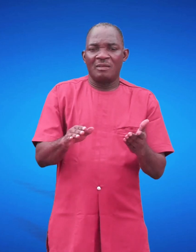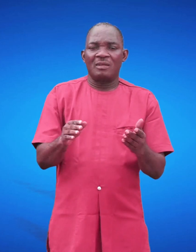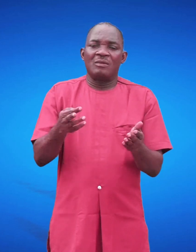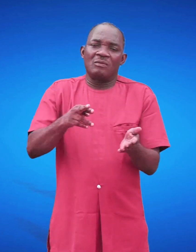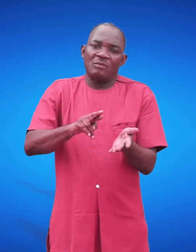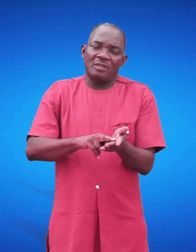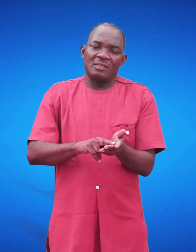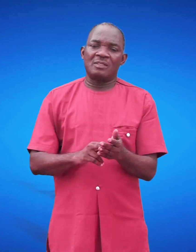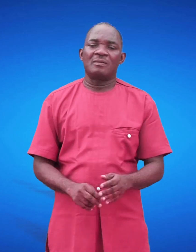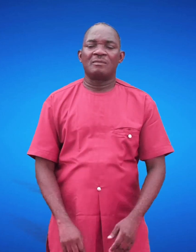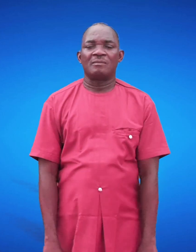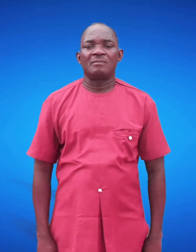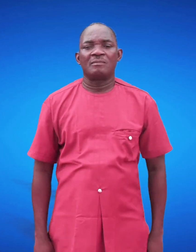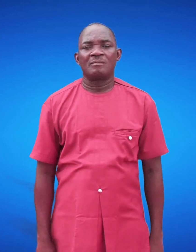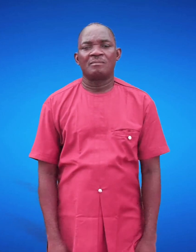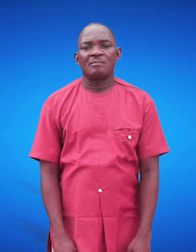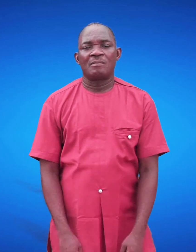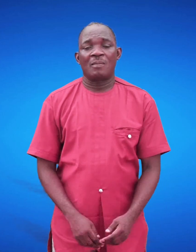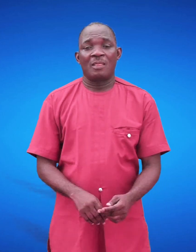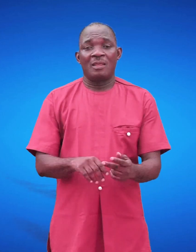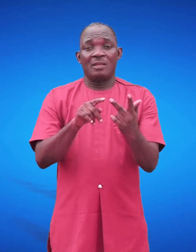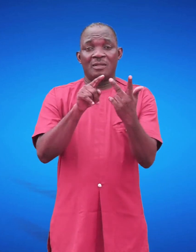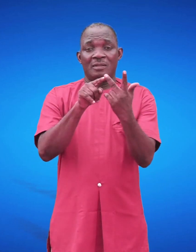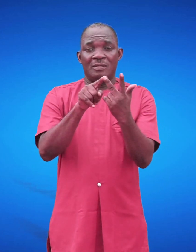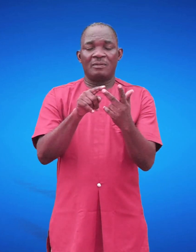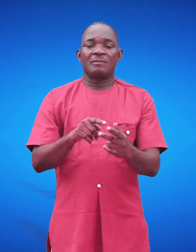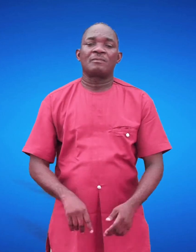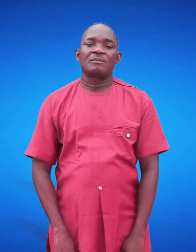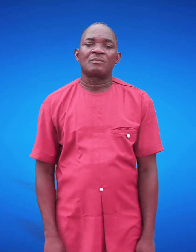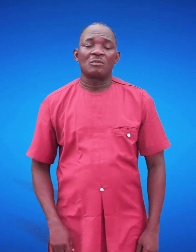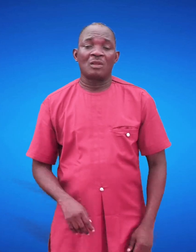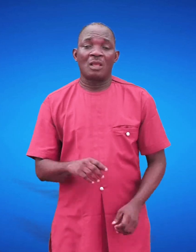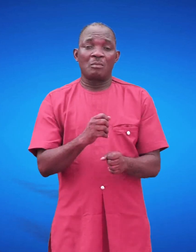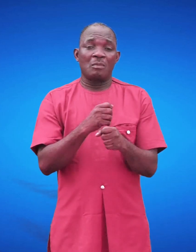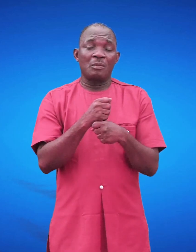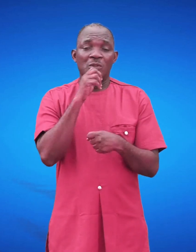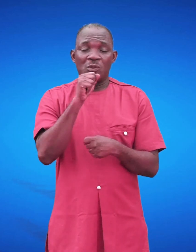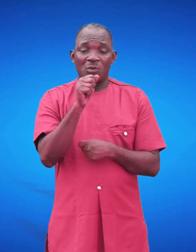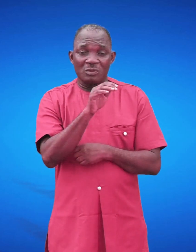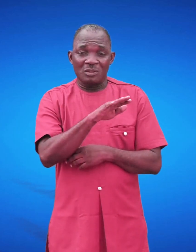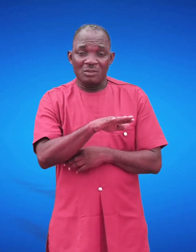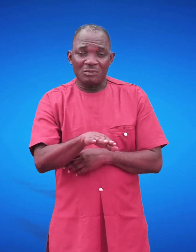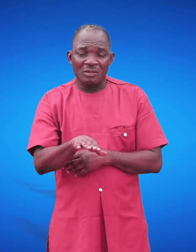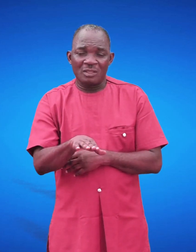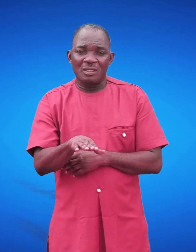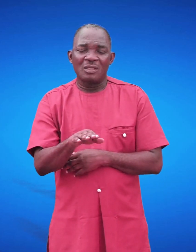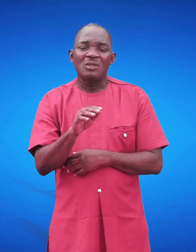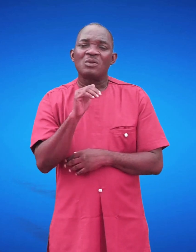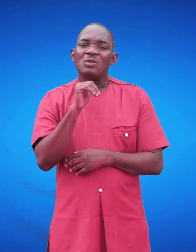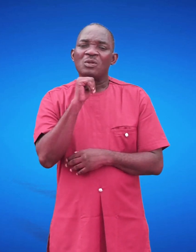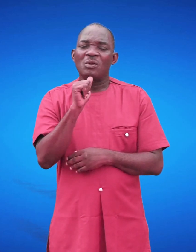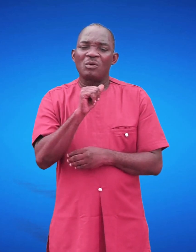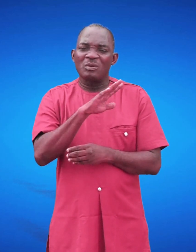Registry. 3. Ensuring children are not engaged